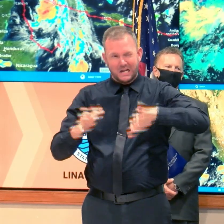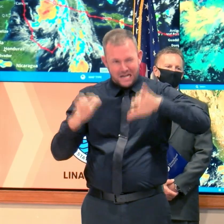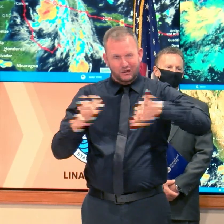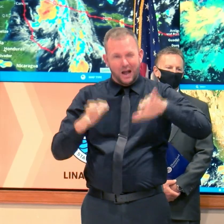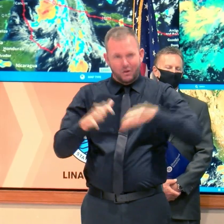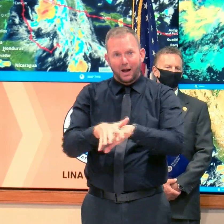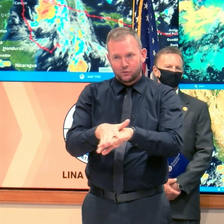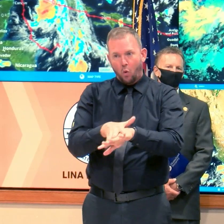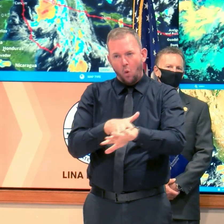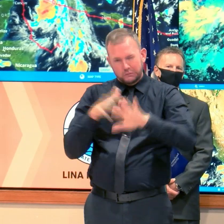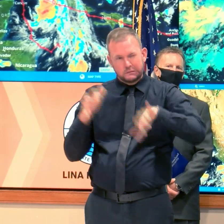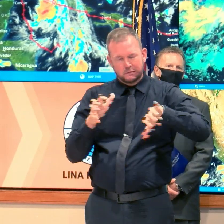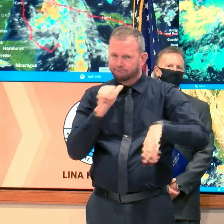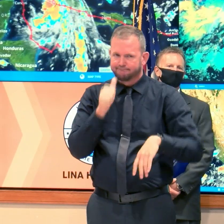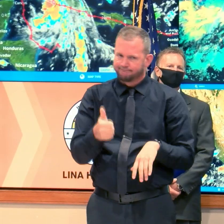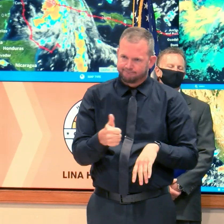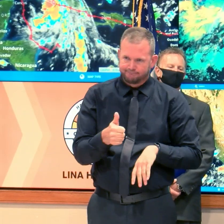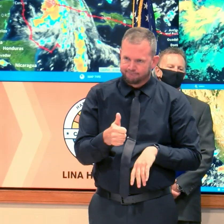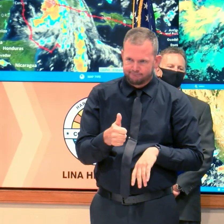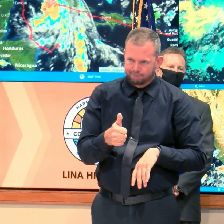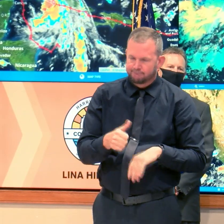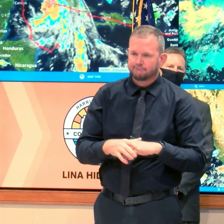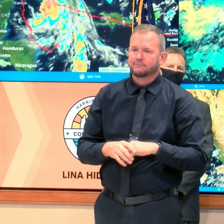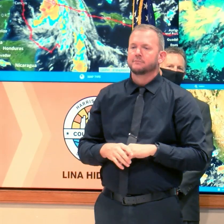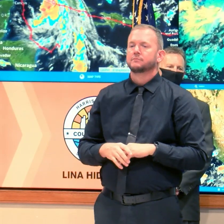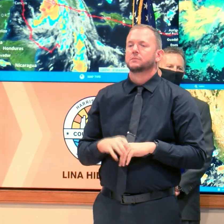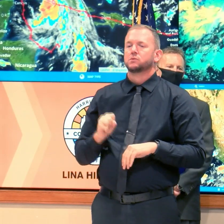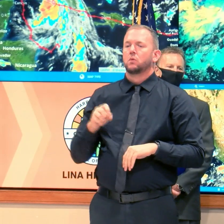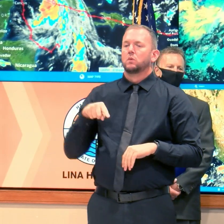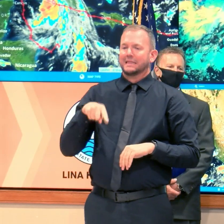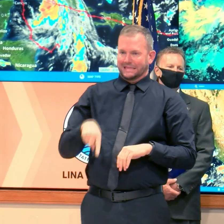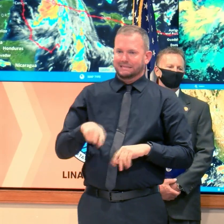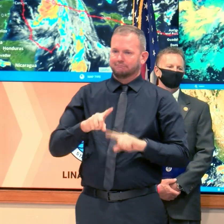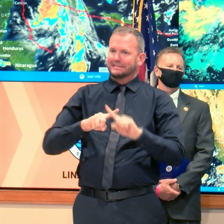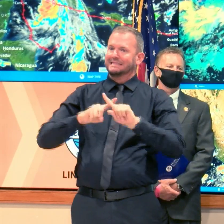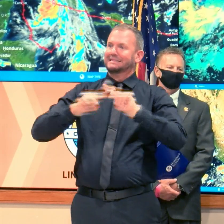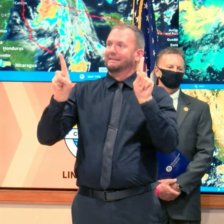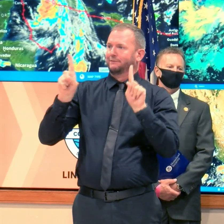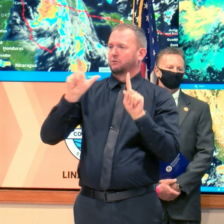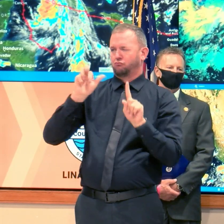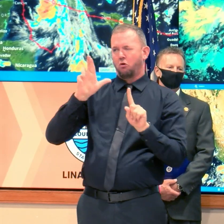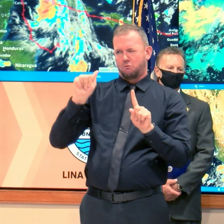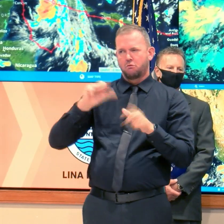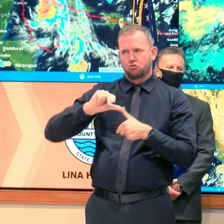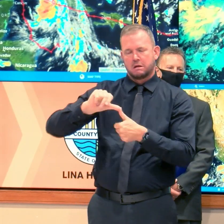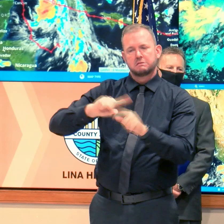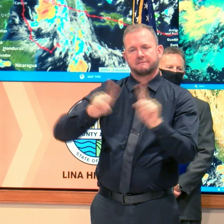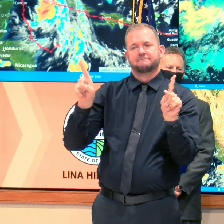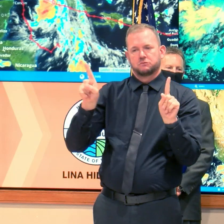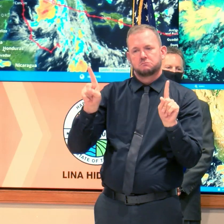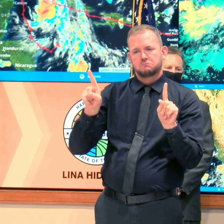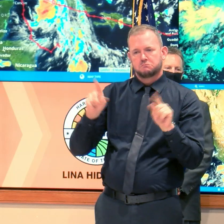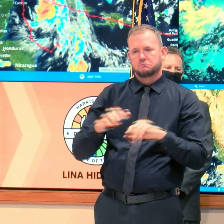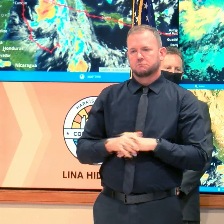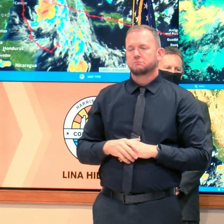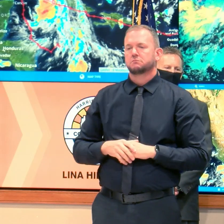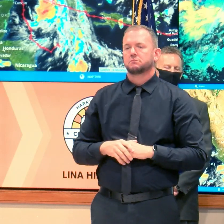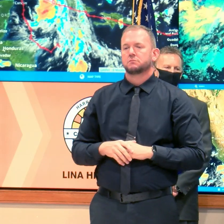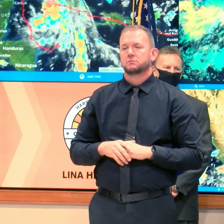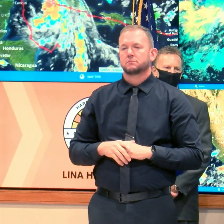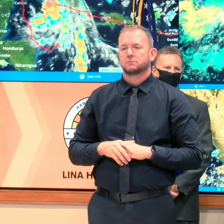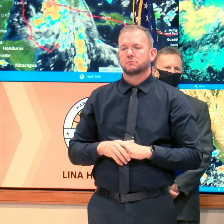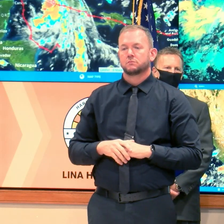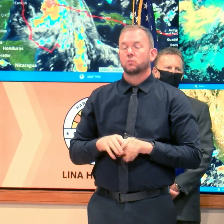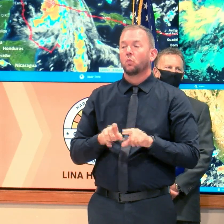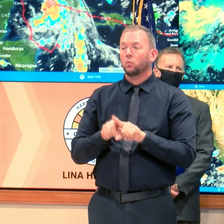Imelda, and this is Laura that we are dealing with. Let me just